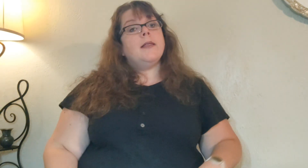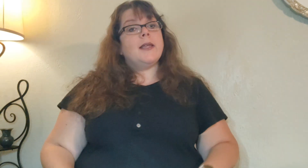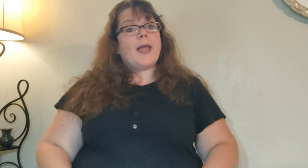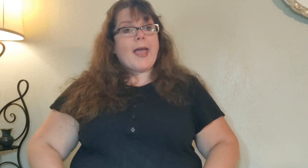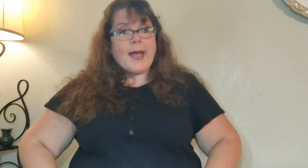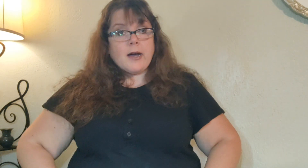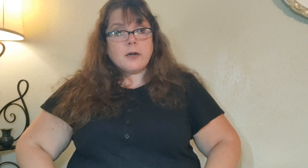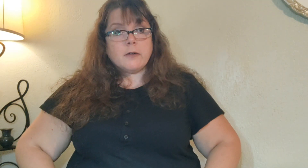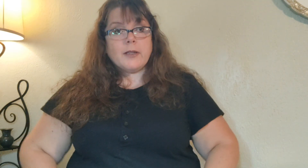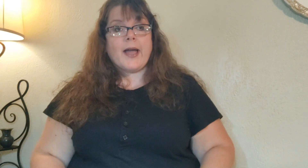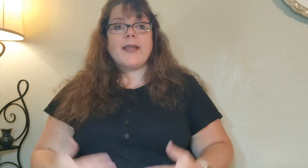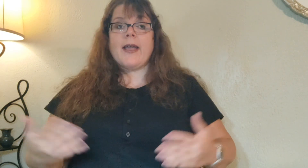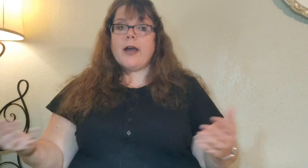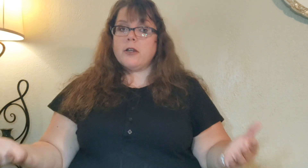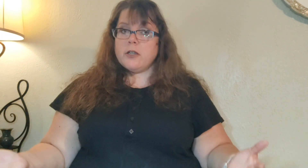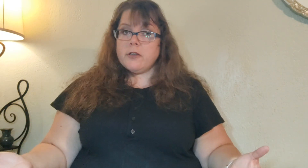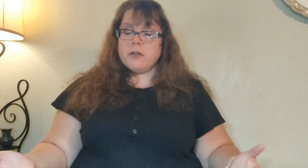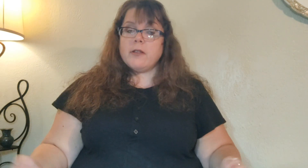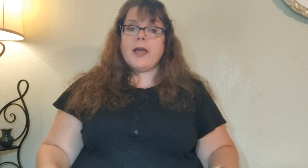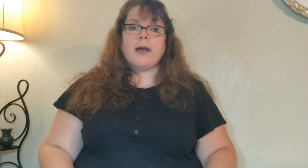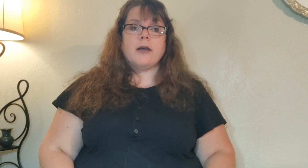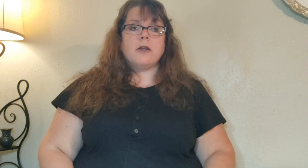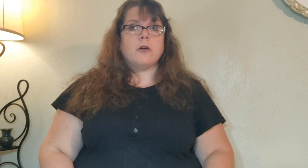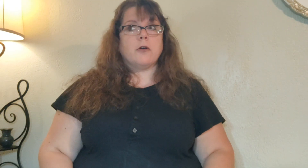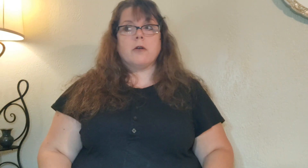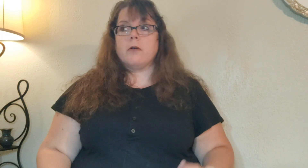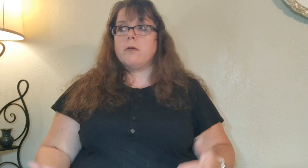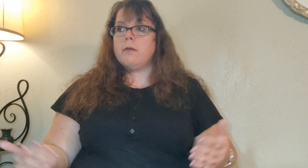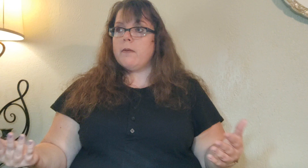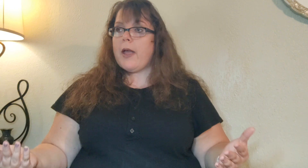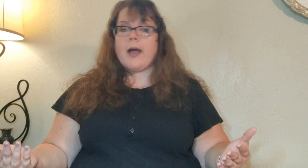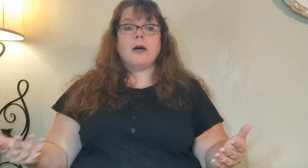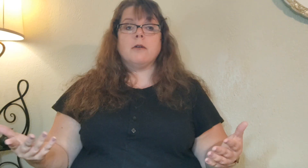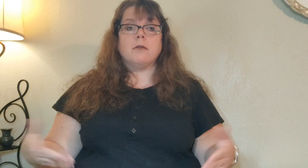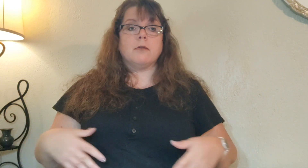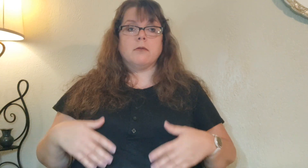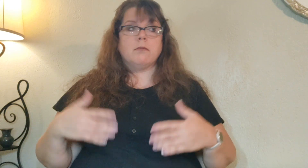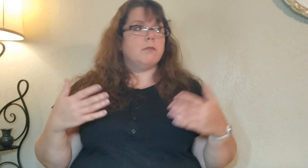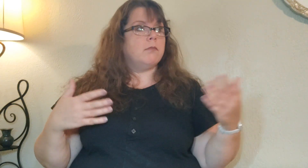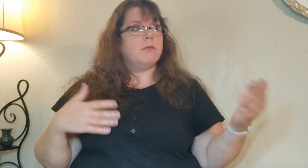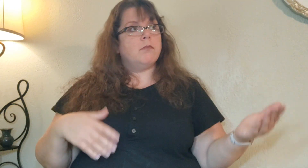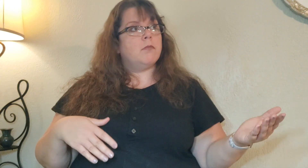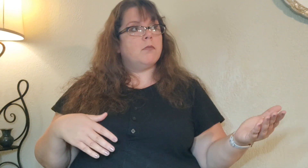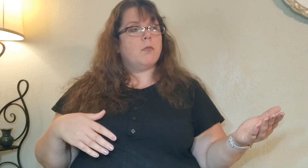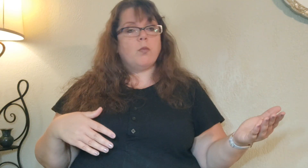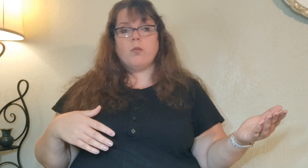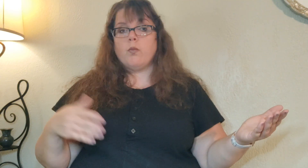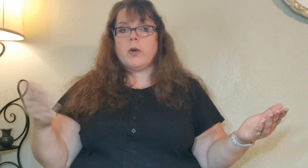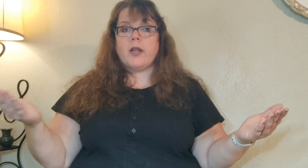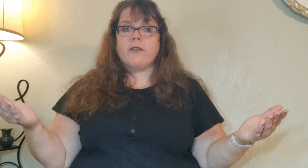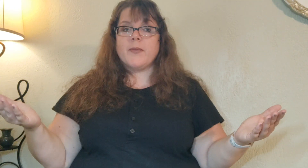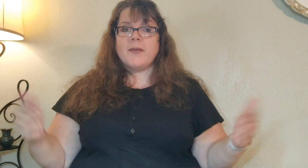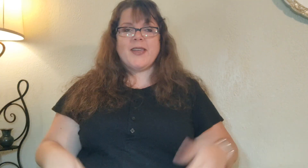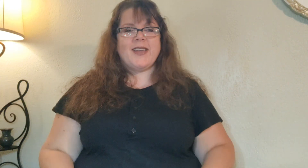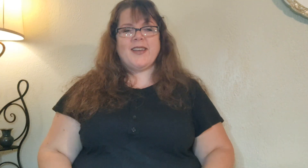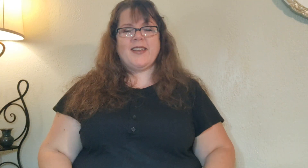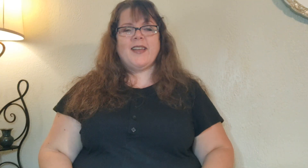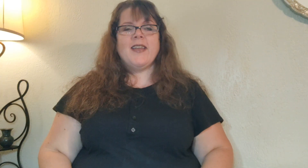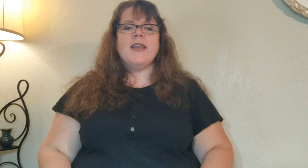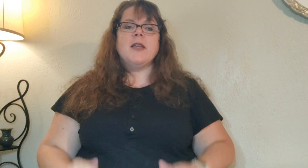Then how, like how do you do that, or how, whatever it may be,